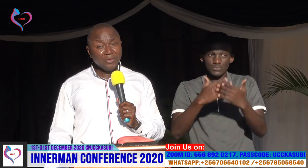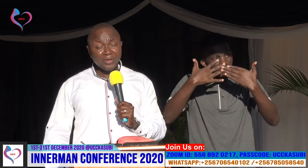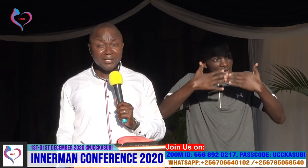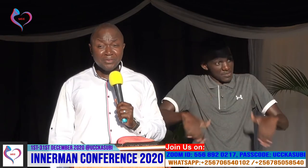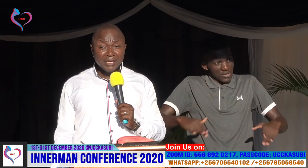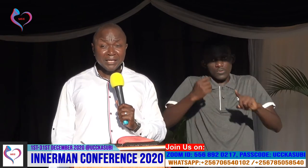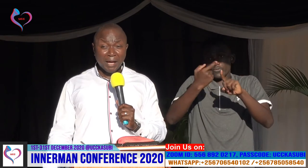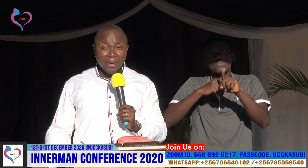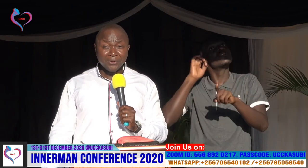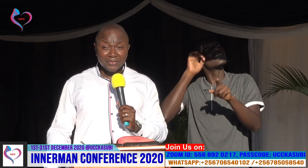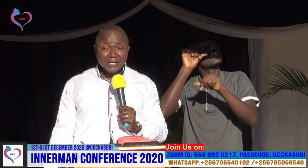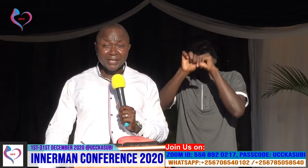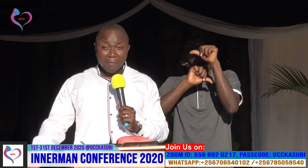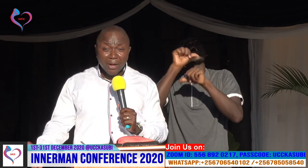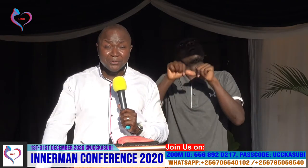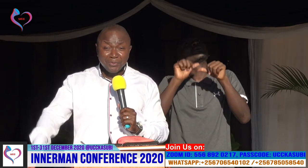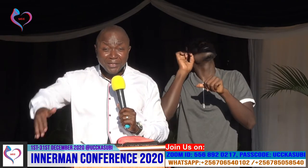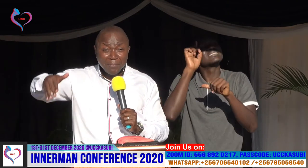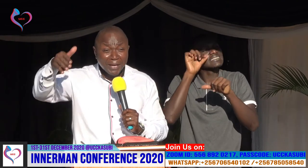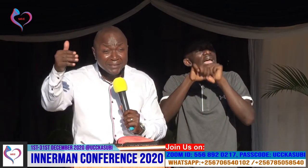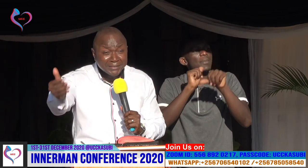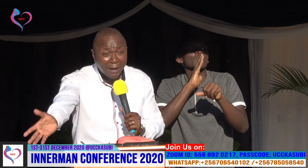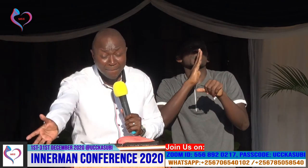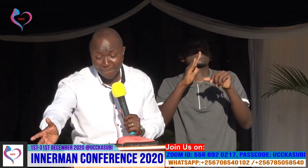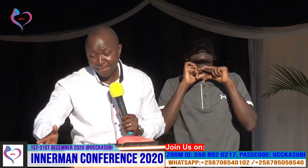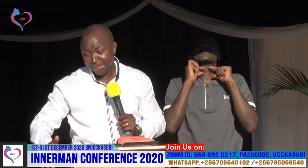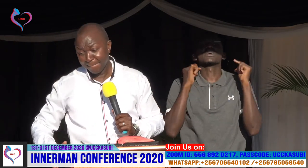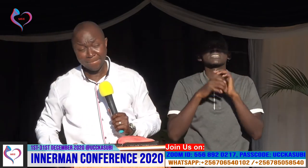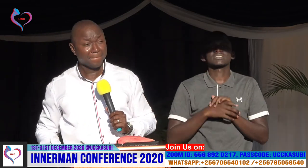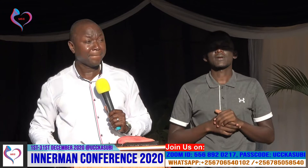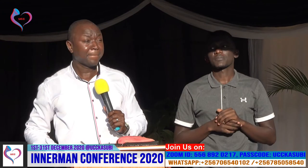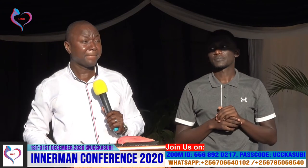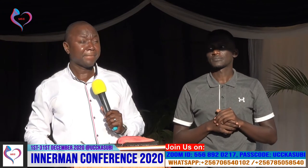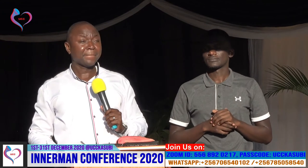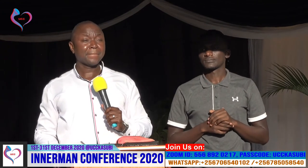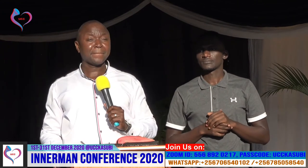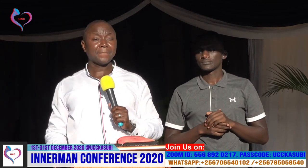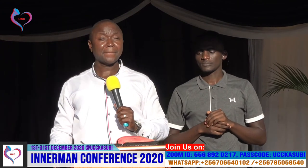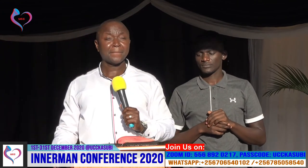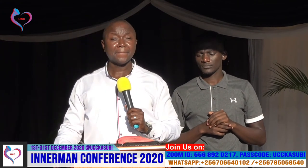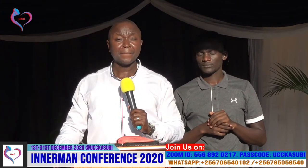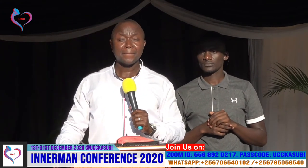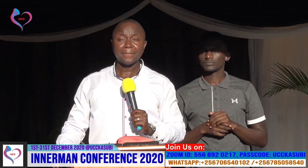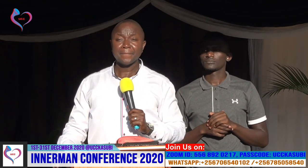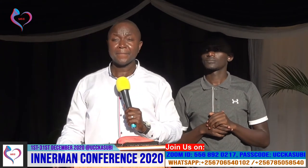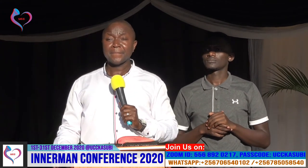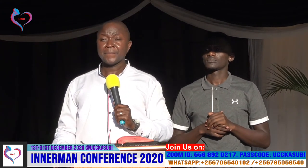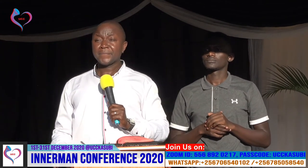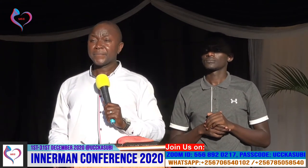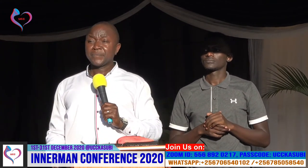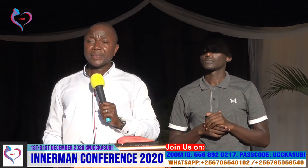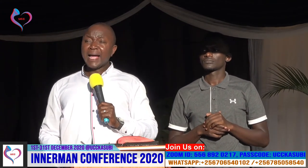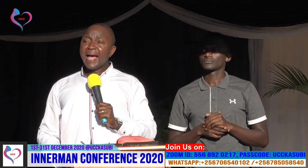me from even thinking about being a pastor. Ebye bintu ebimu ebinziza okulowoza kukubera omusumba